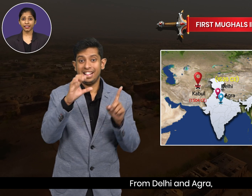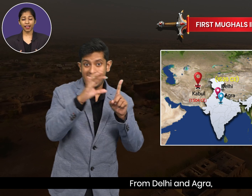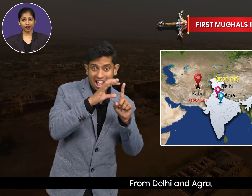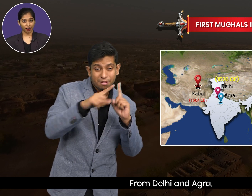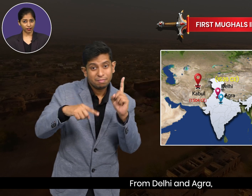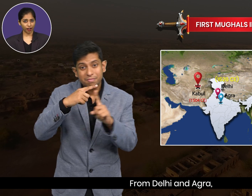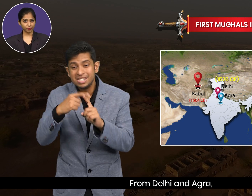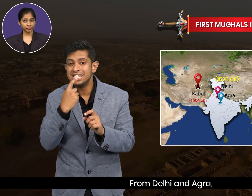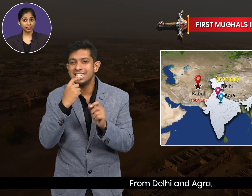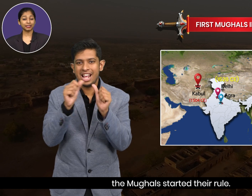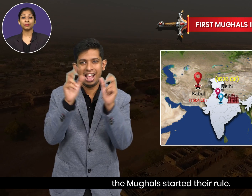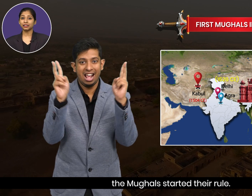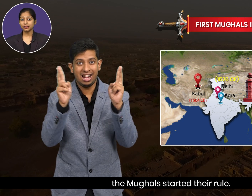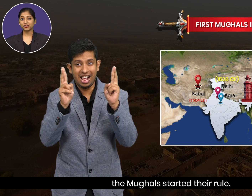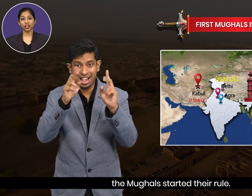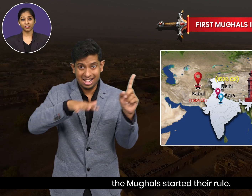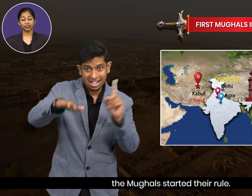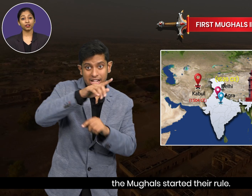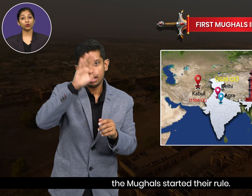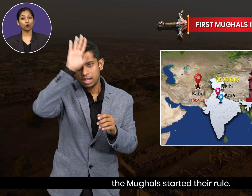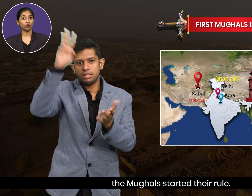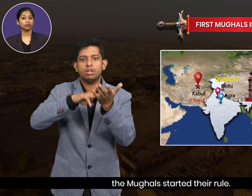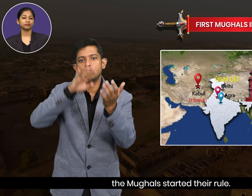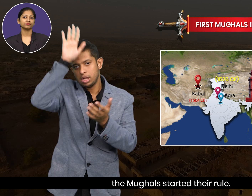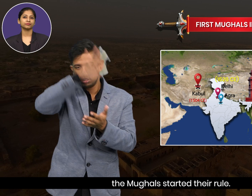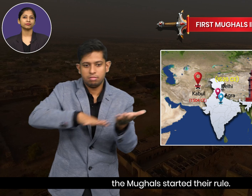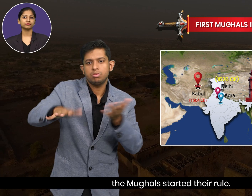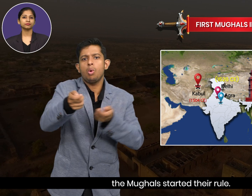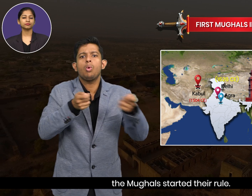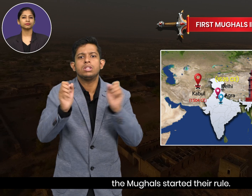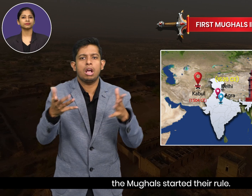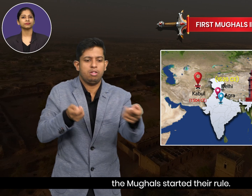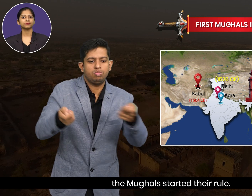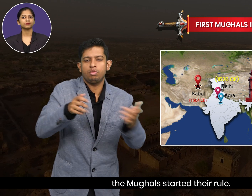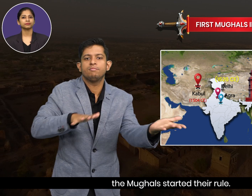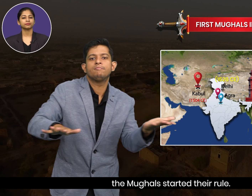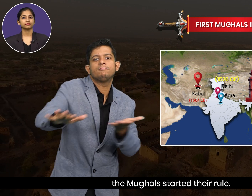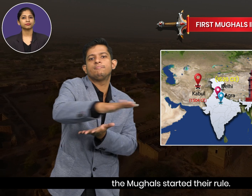From Delhi and Agra, the Mughals started their rule.